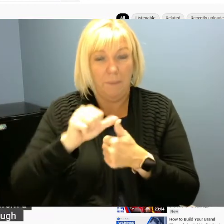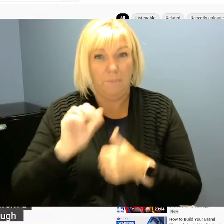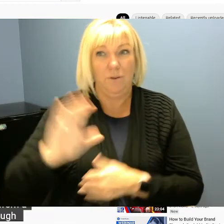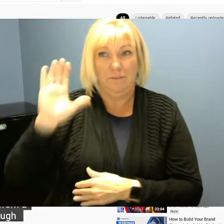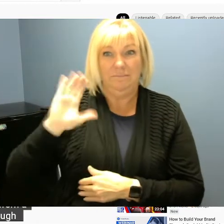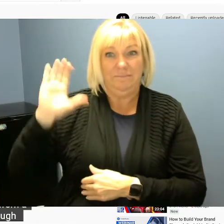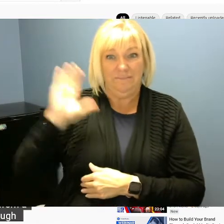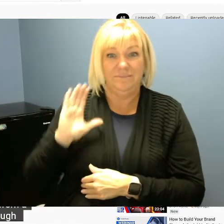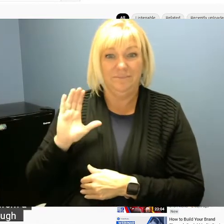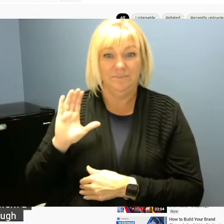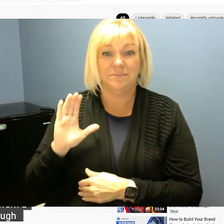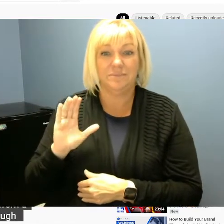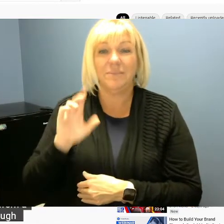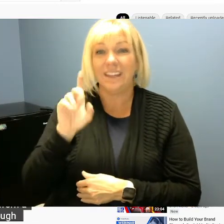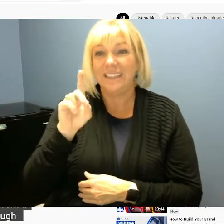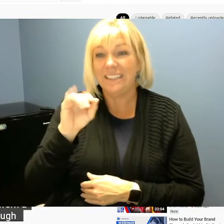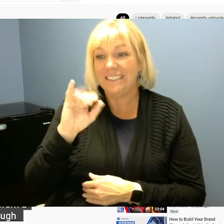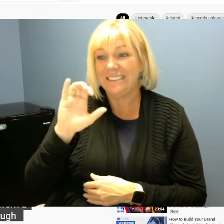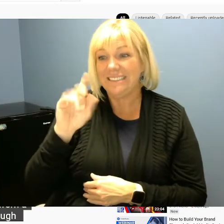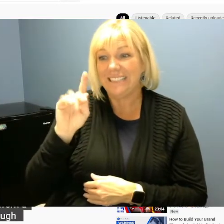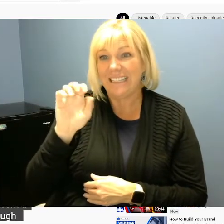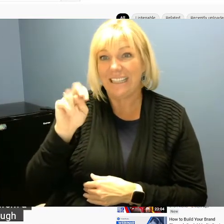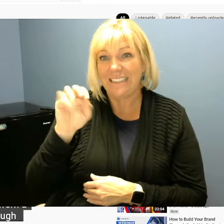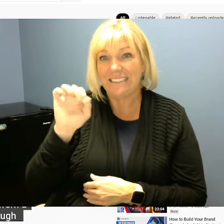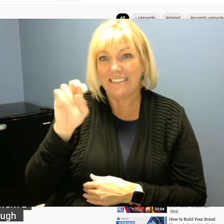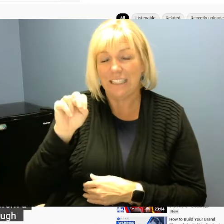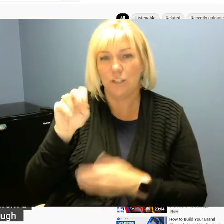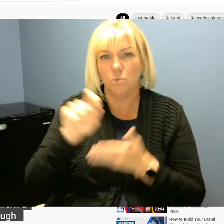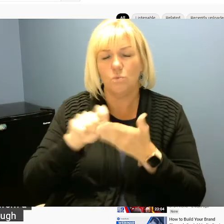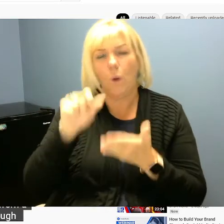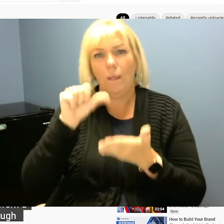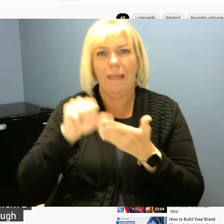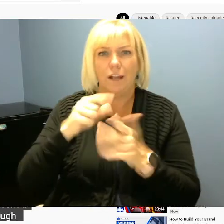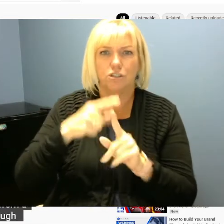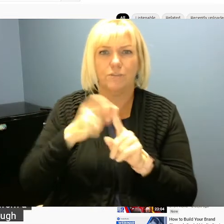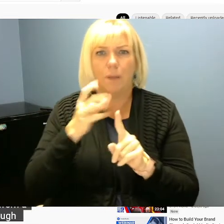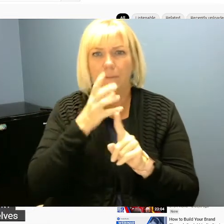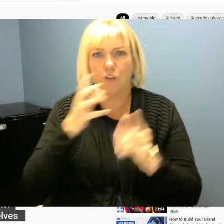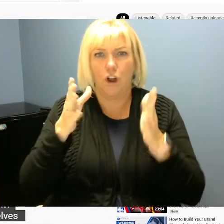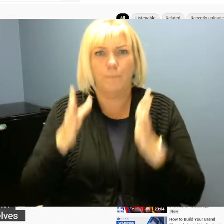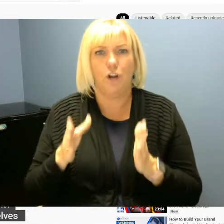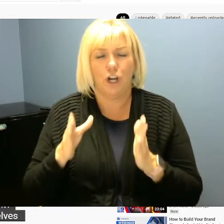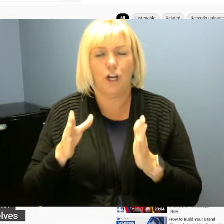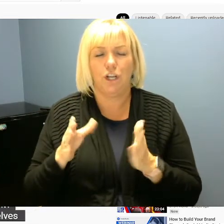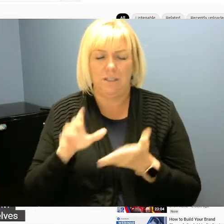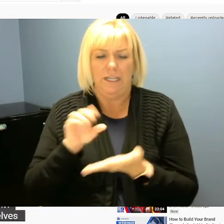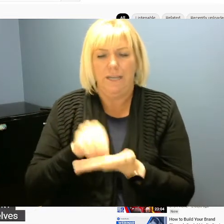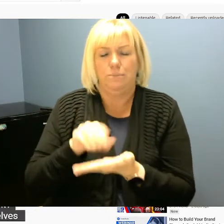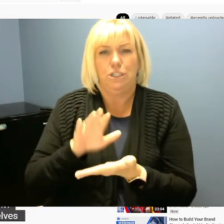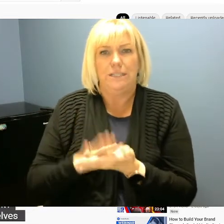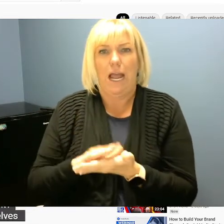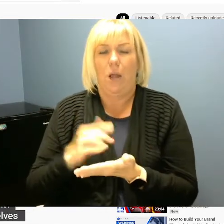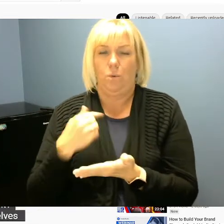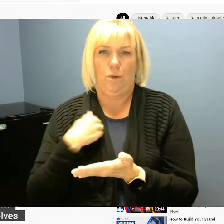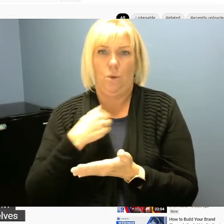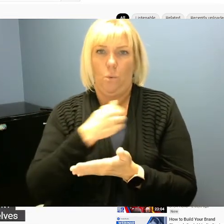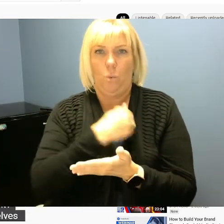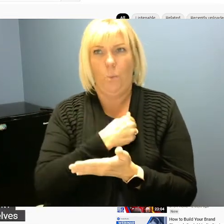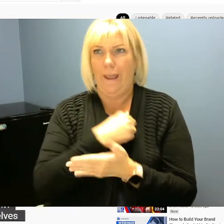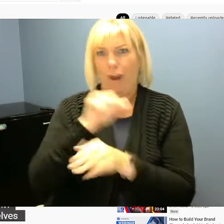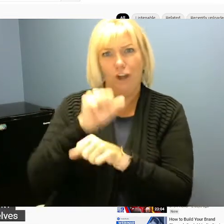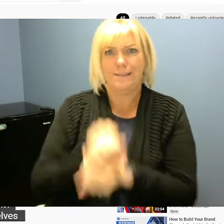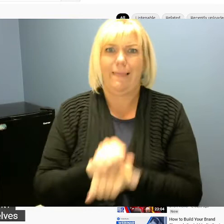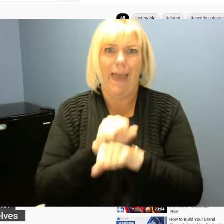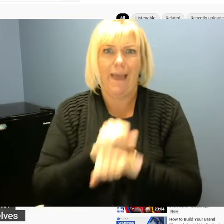Farmer. Remember when Dickinson in Letters from a Farmer said we're slaves to the British, although he didn't put slaves in quotation marks, right? They believed